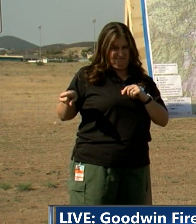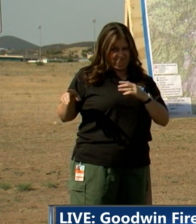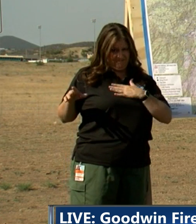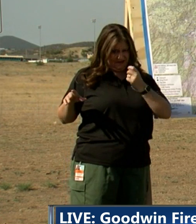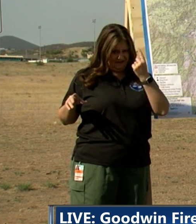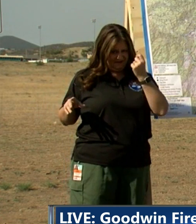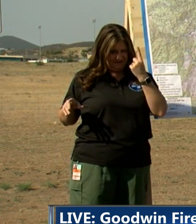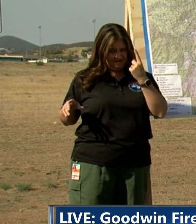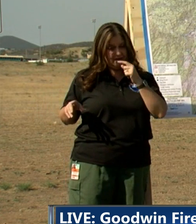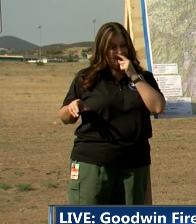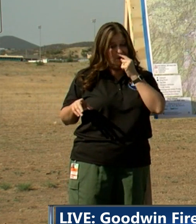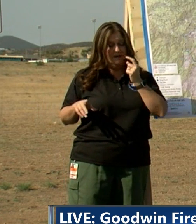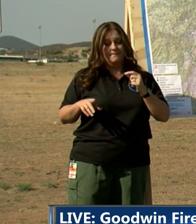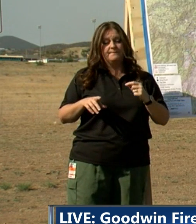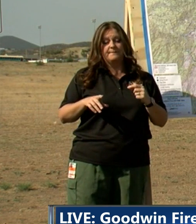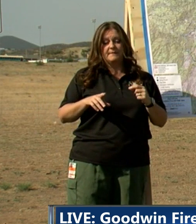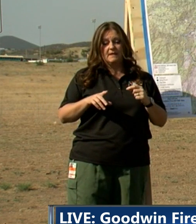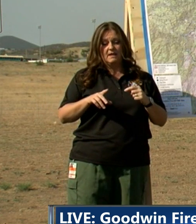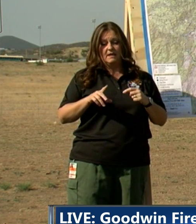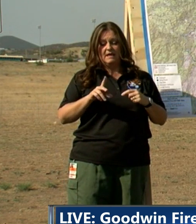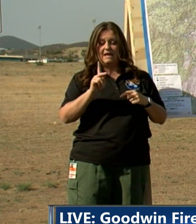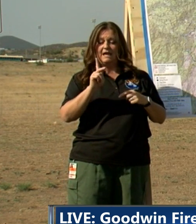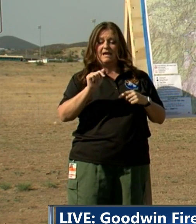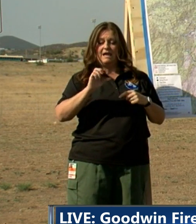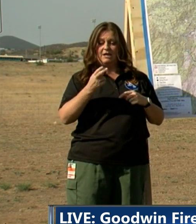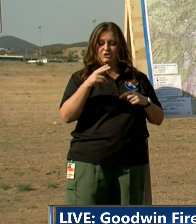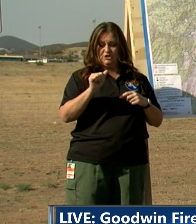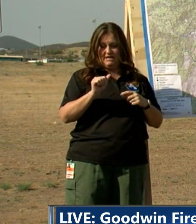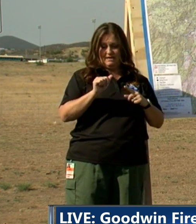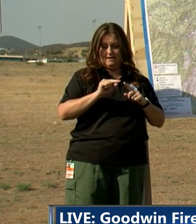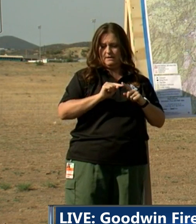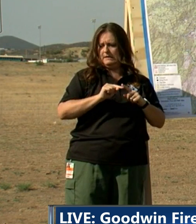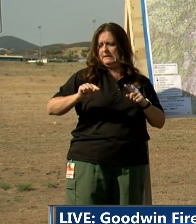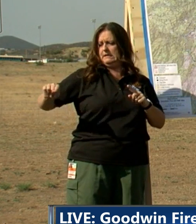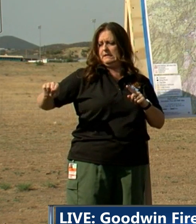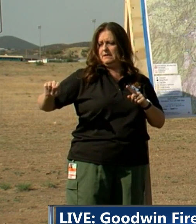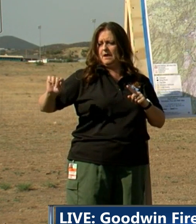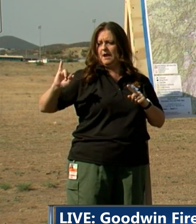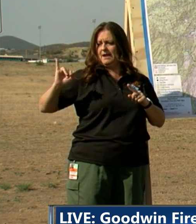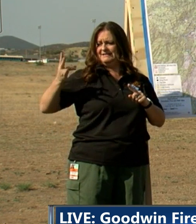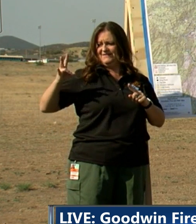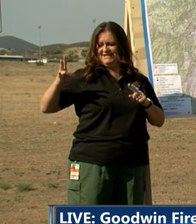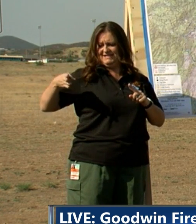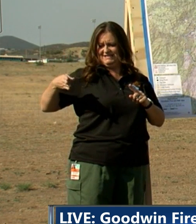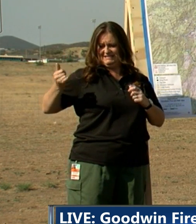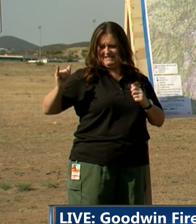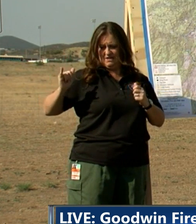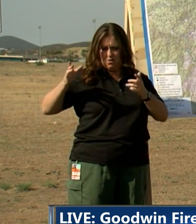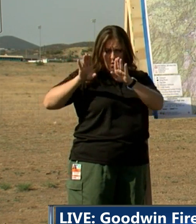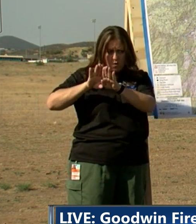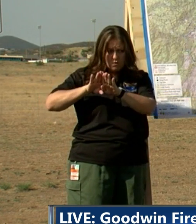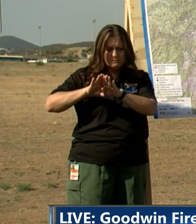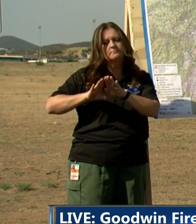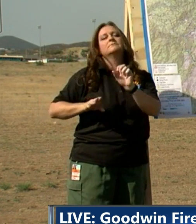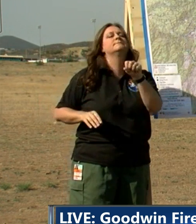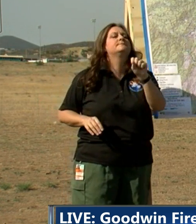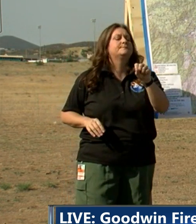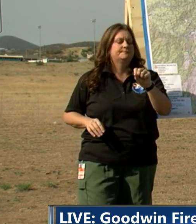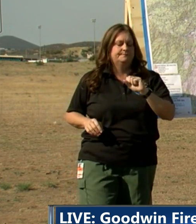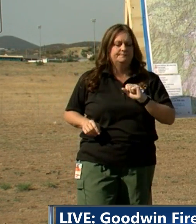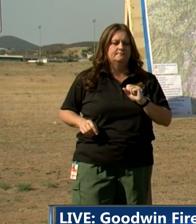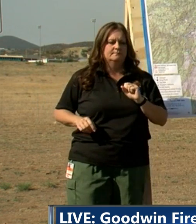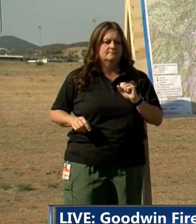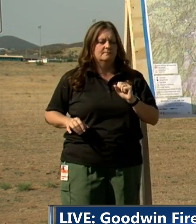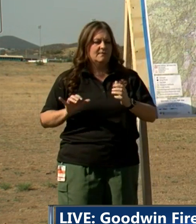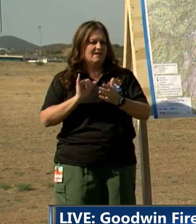understand it? Dewey, Kachina towards 17. Yes, Kachina is still closed. That's still closed. Yes, sir.